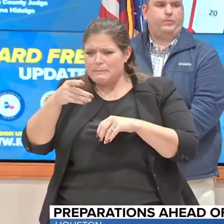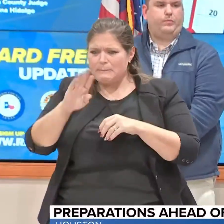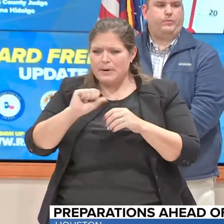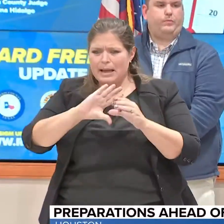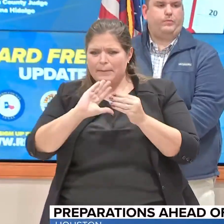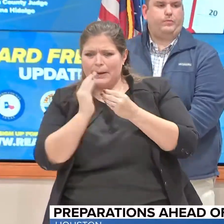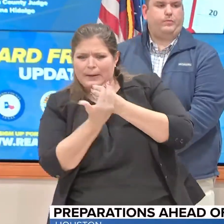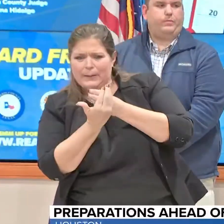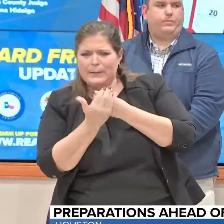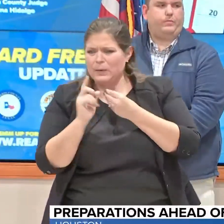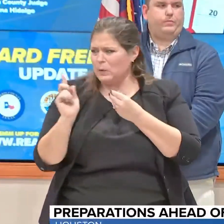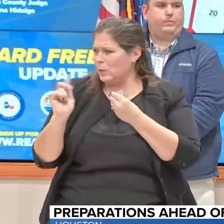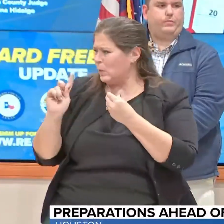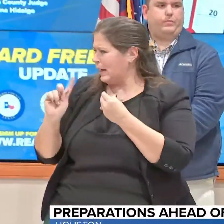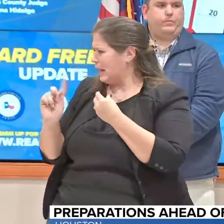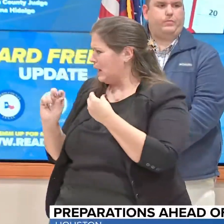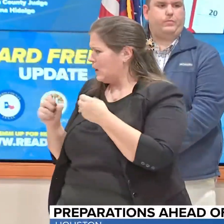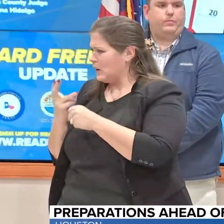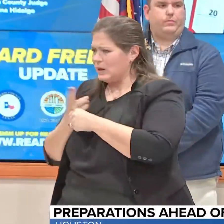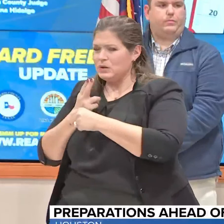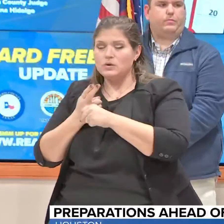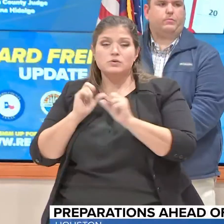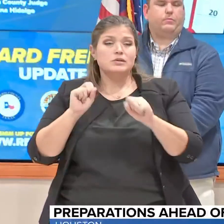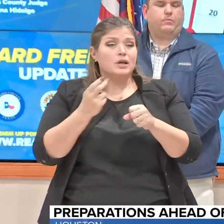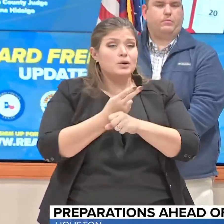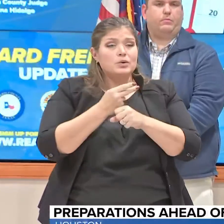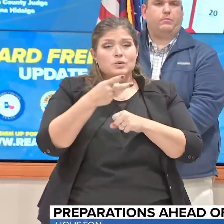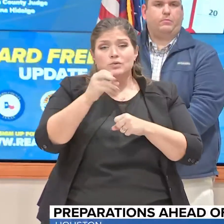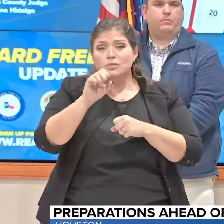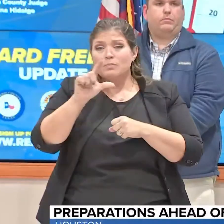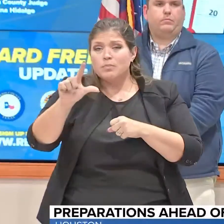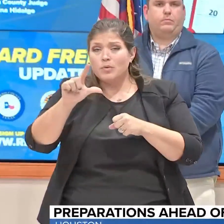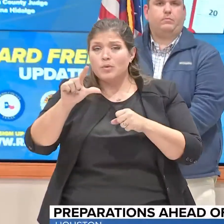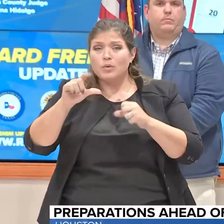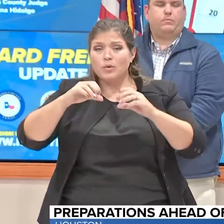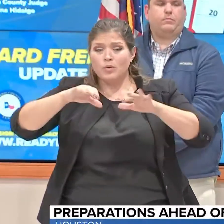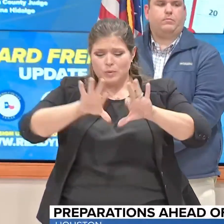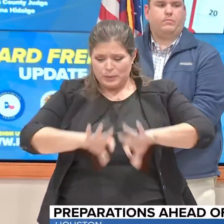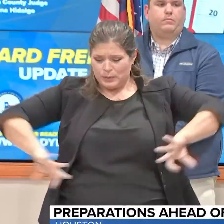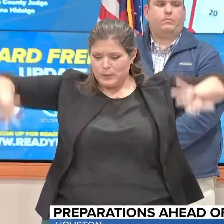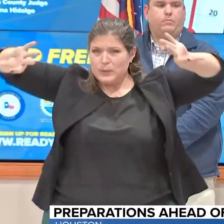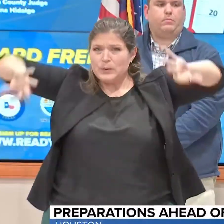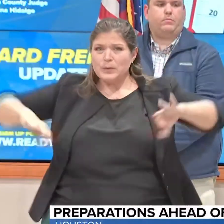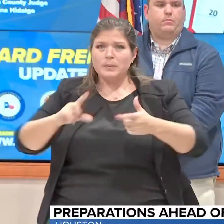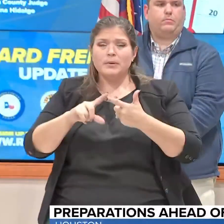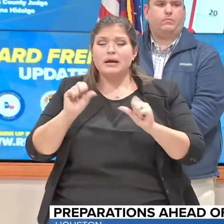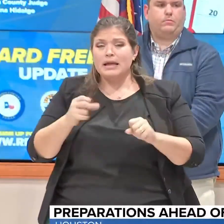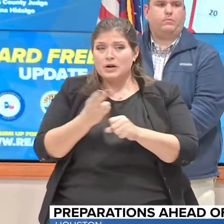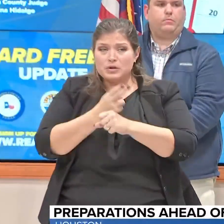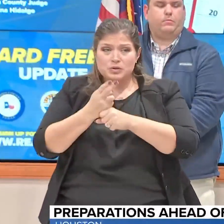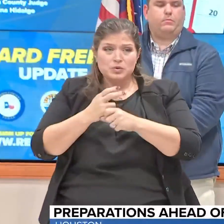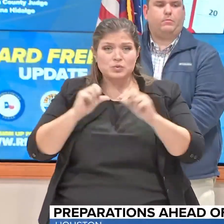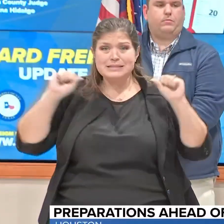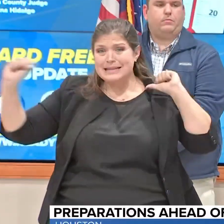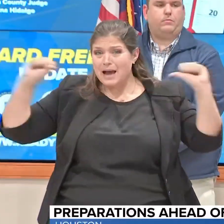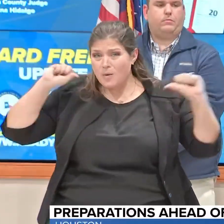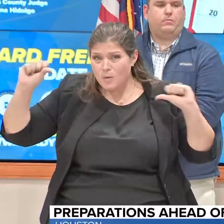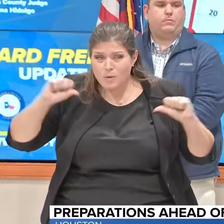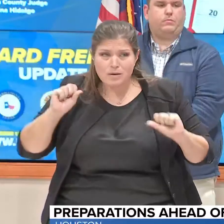things that you can use. Somebody back here said pool noodles. You can use towels on a temporary basis. There are lots of things that you can do to do that.